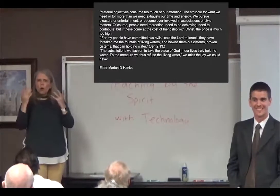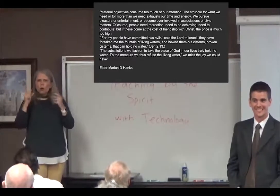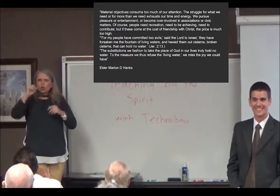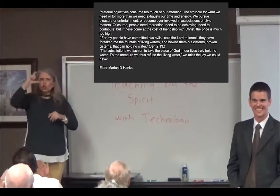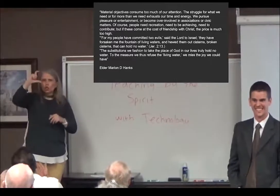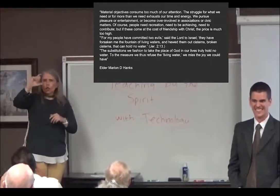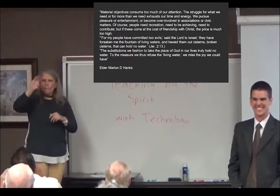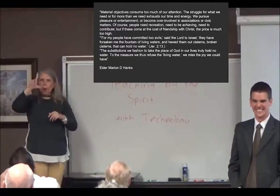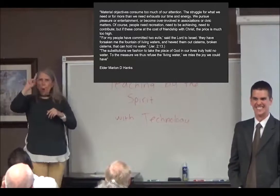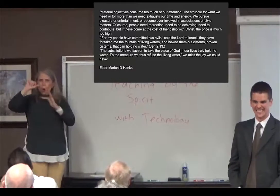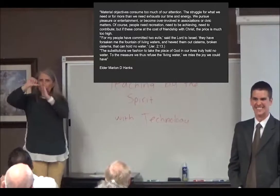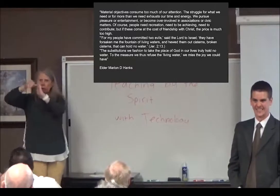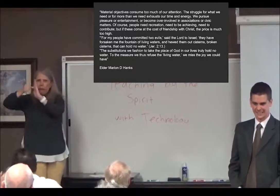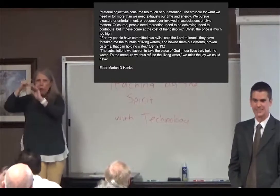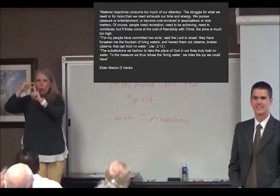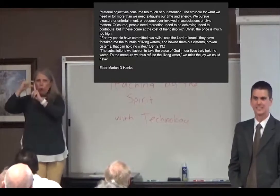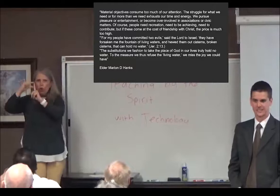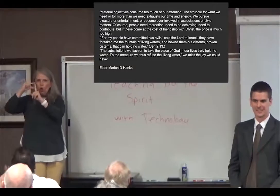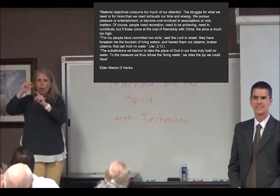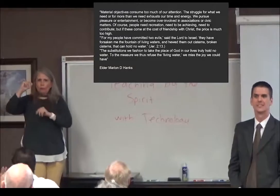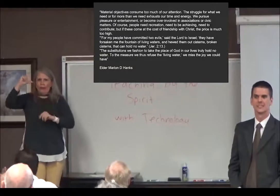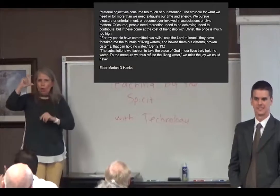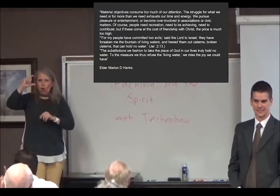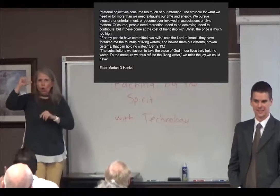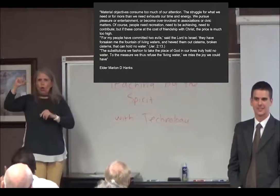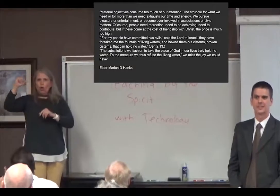even just make one word bigger to emphasize the word.